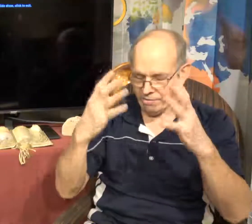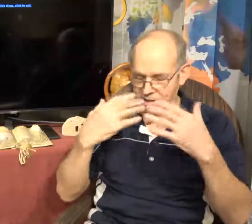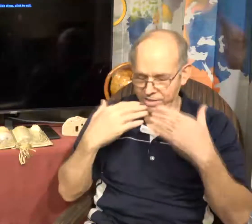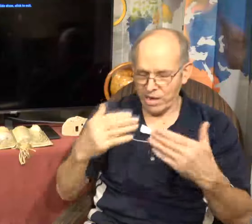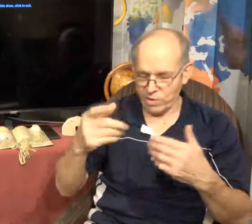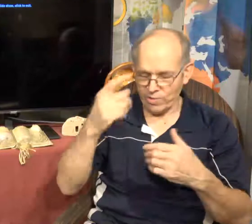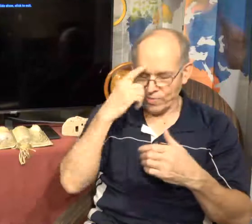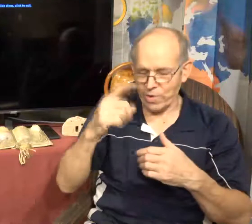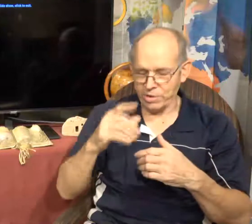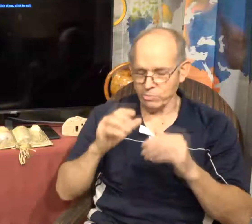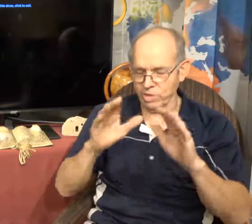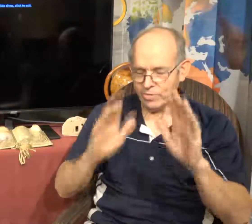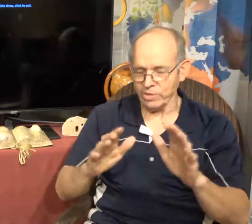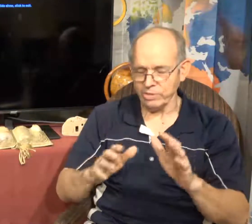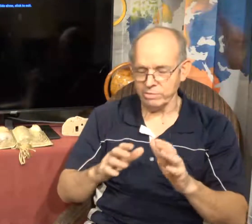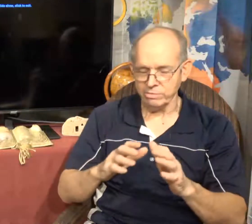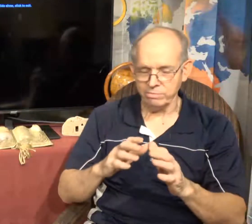Father, thank you for your wonderful